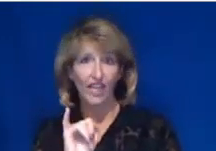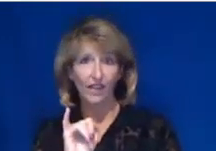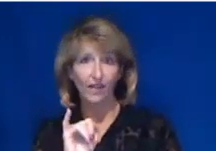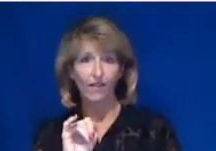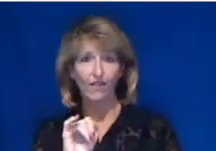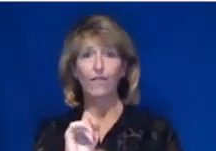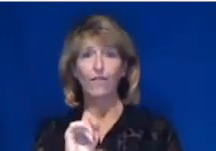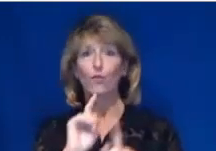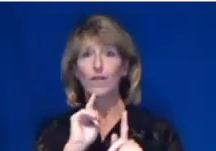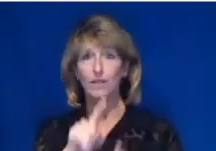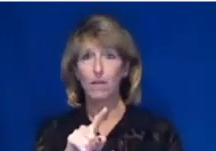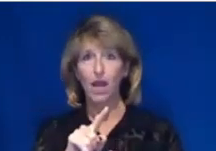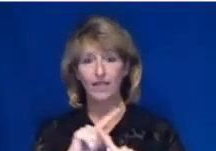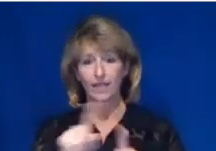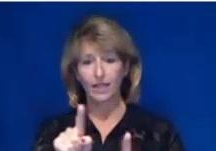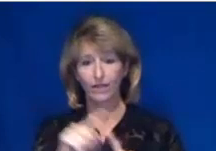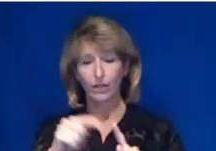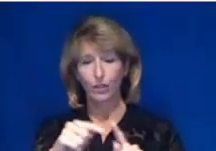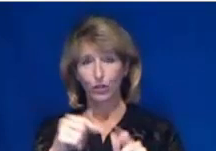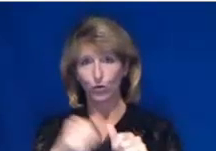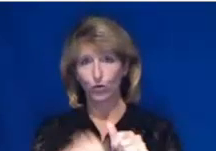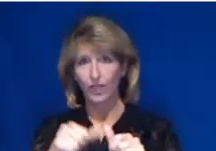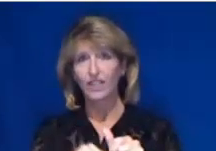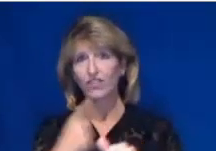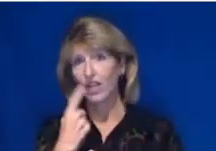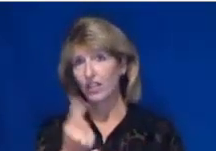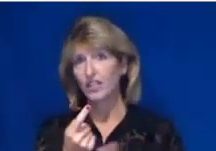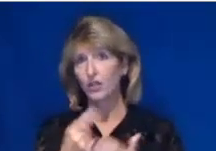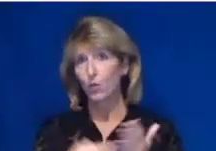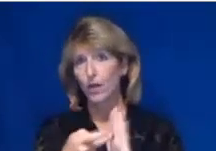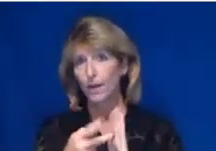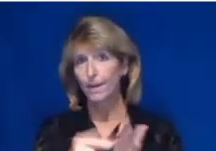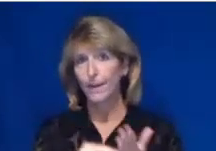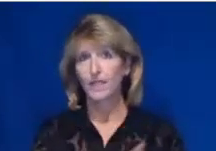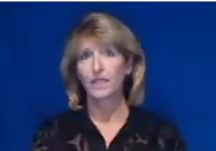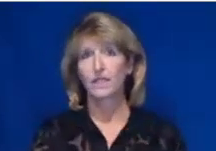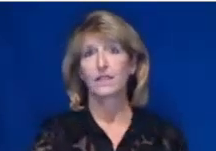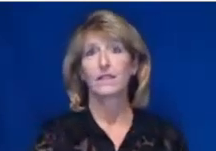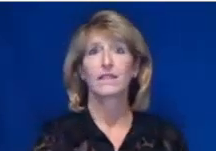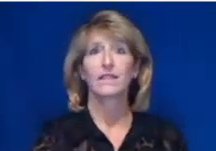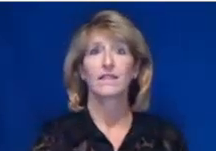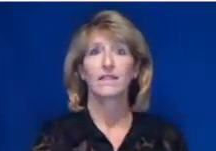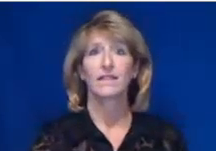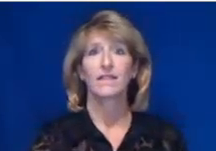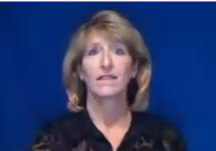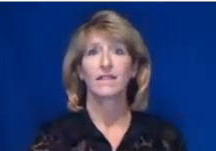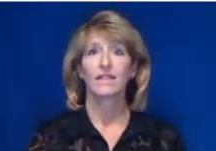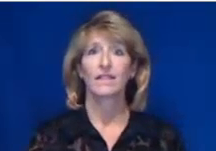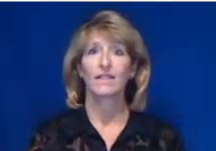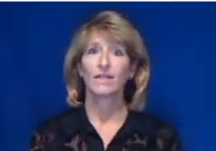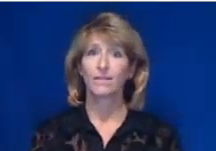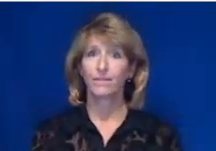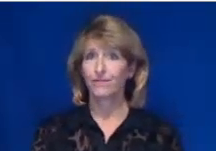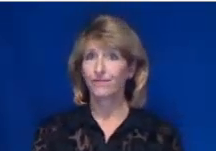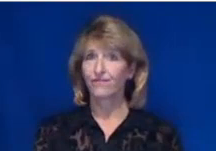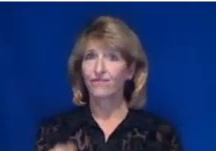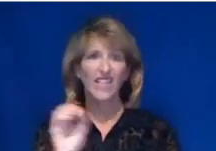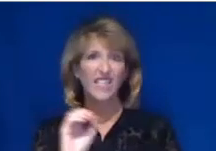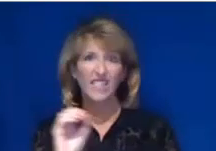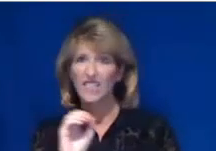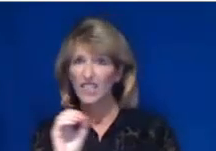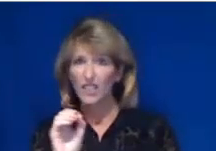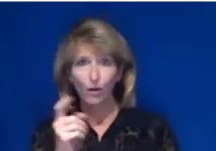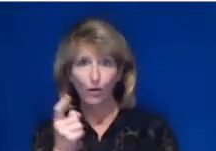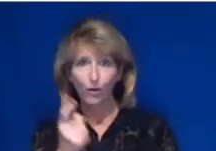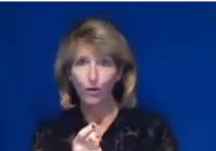eye opener, which is a drink in the morning to relieve a hangover or withdrawal symptoms? Based on their answers, you tally them